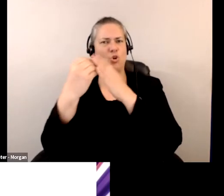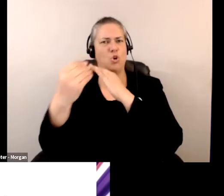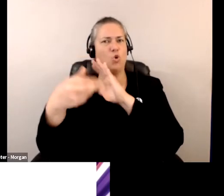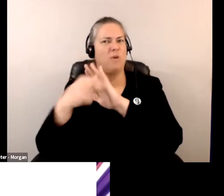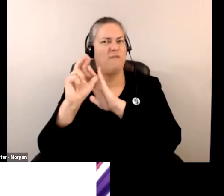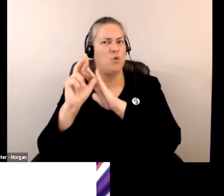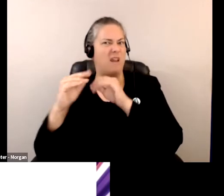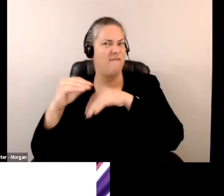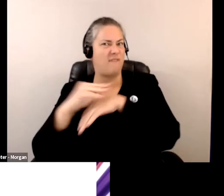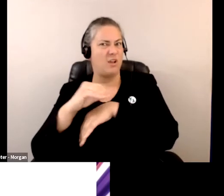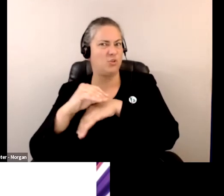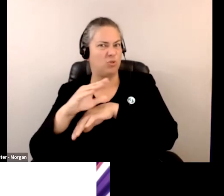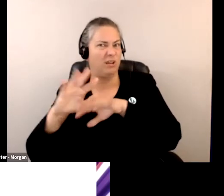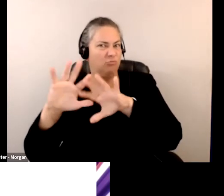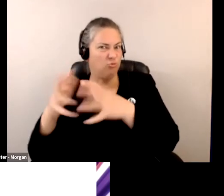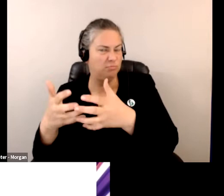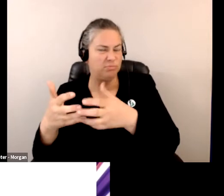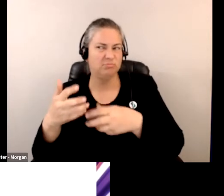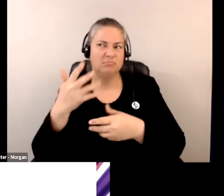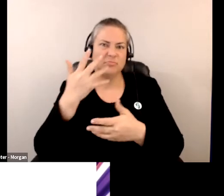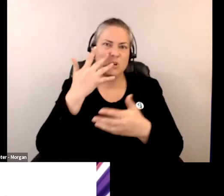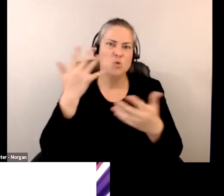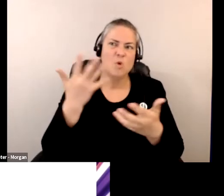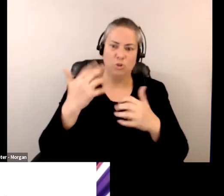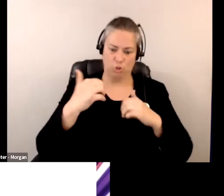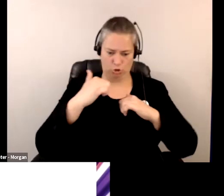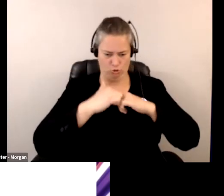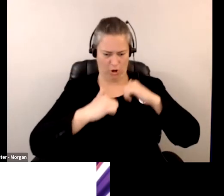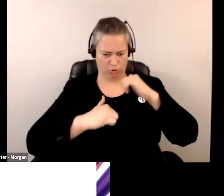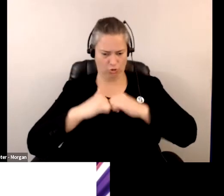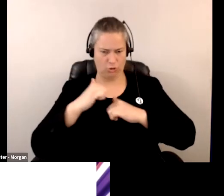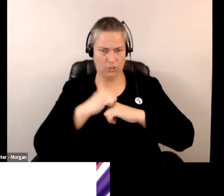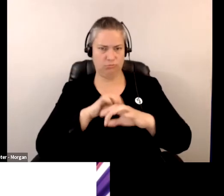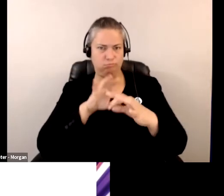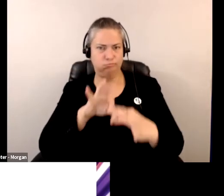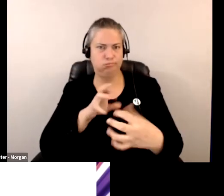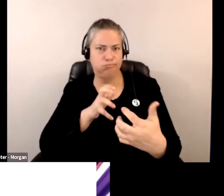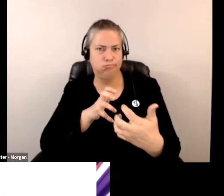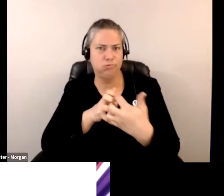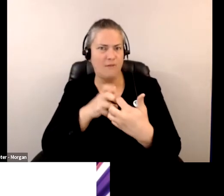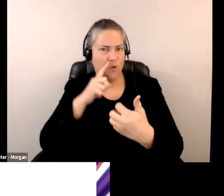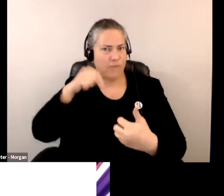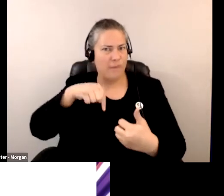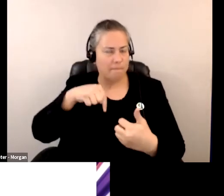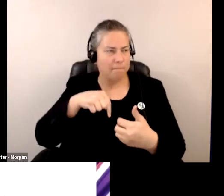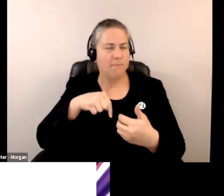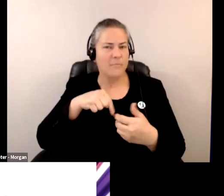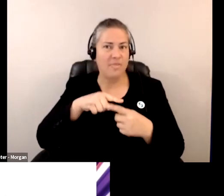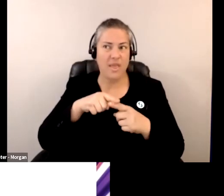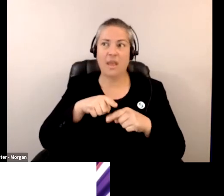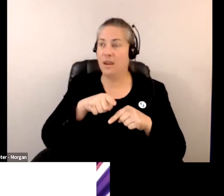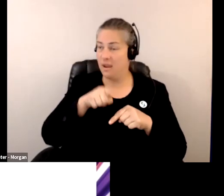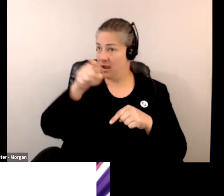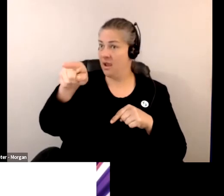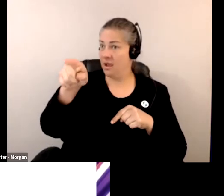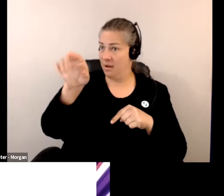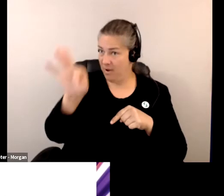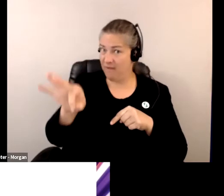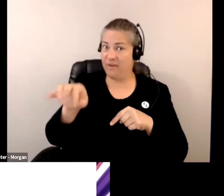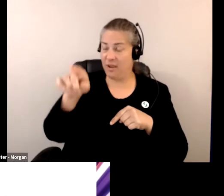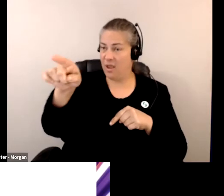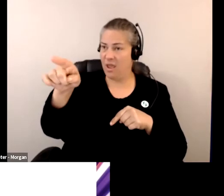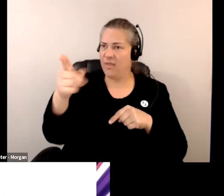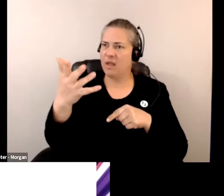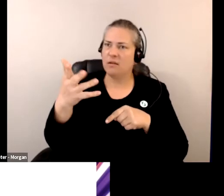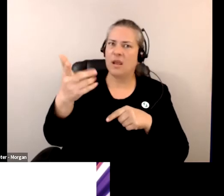kind, decide what kind of structure will make sense for them, and then draw on that body for help with innovating and